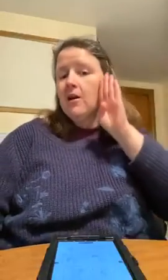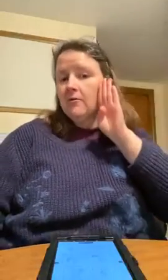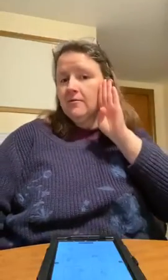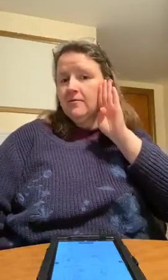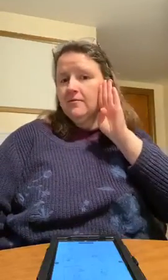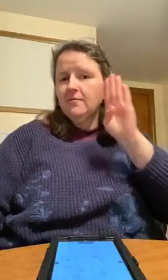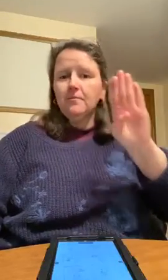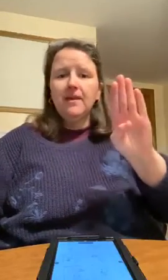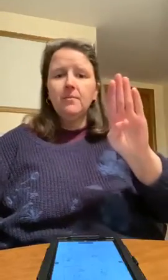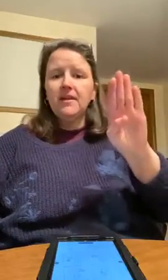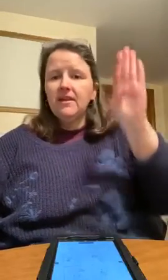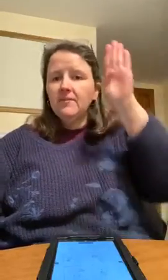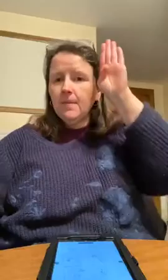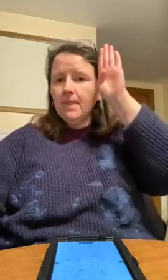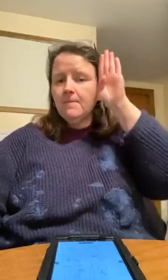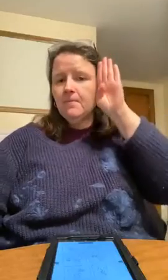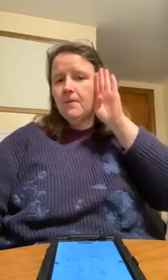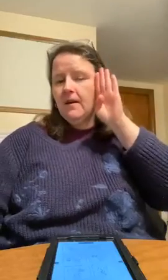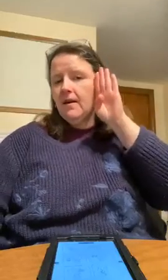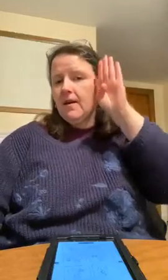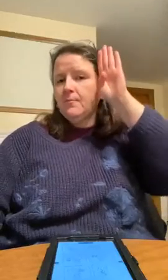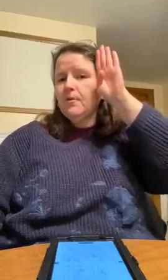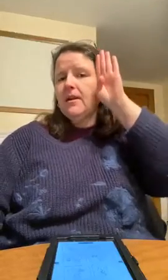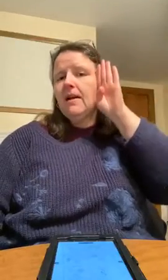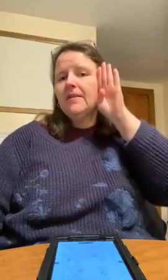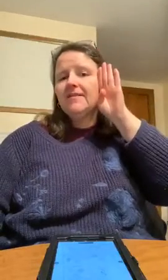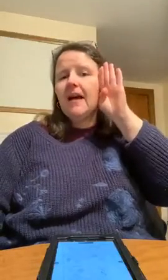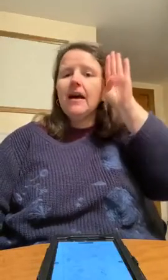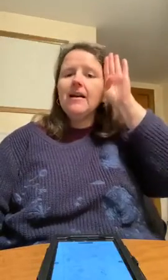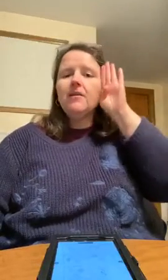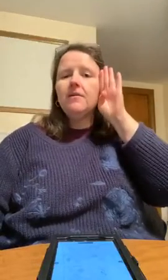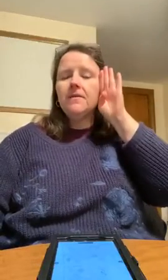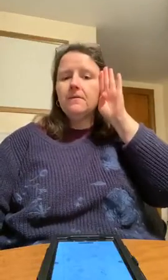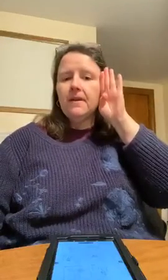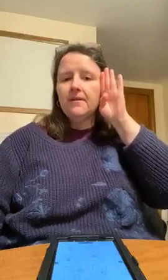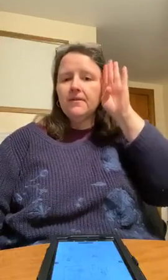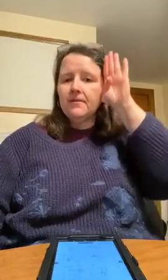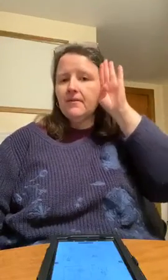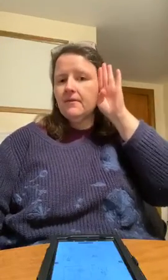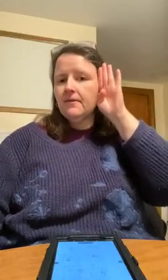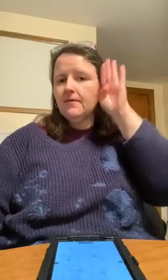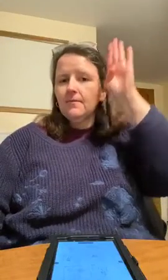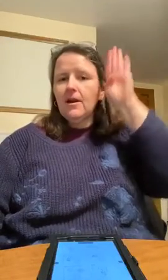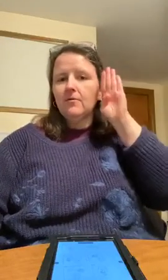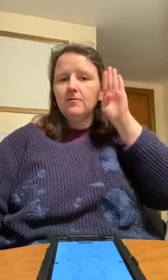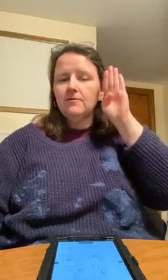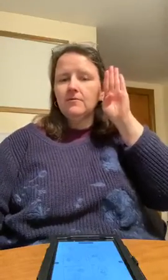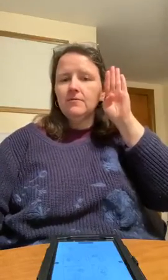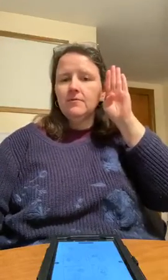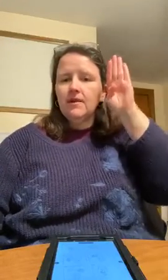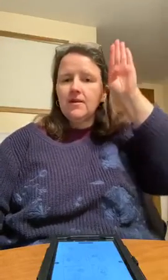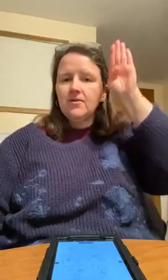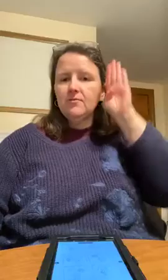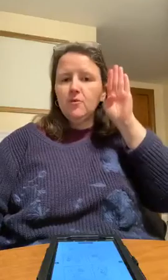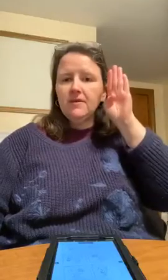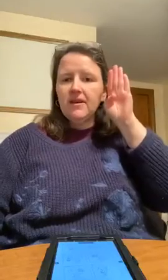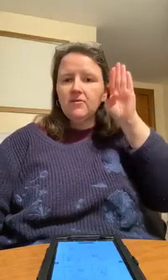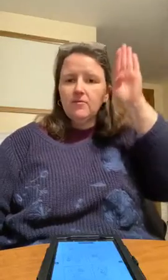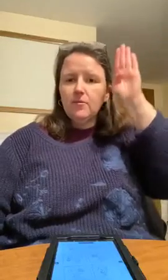Brown. Make a B. And put it on the side of your face. Brown. And just move it down. Brown.